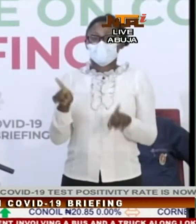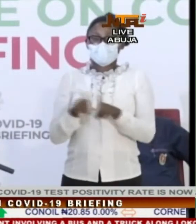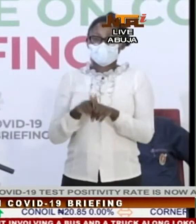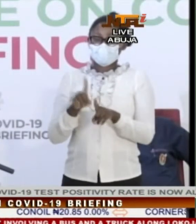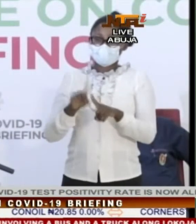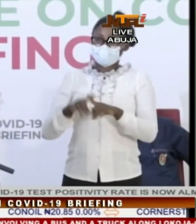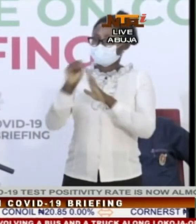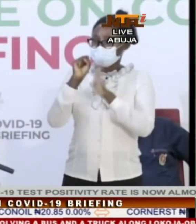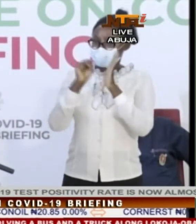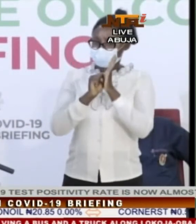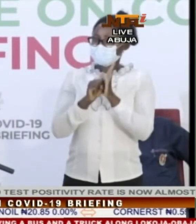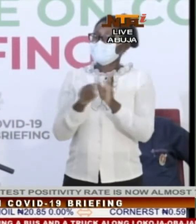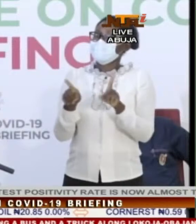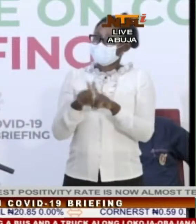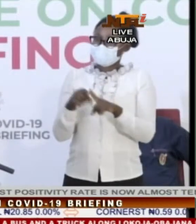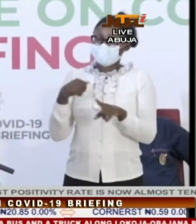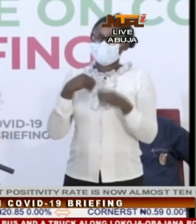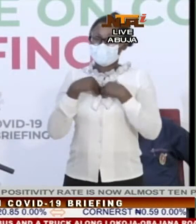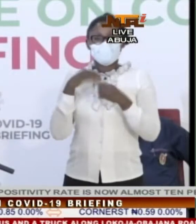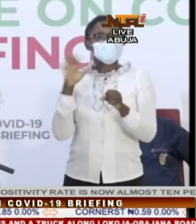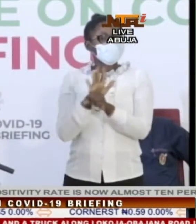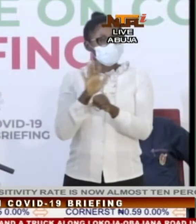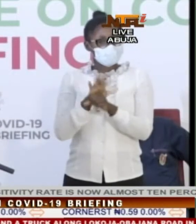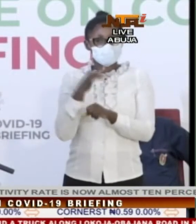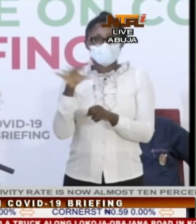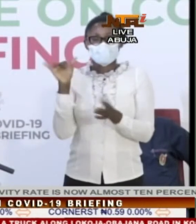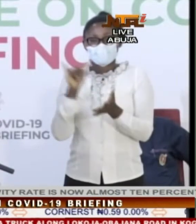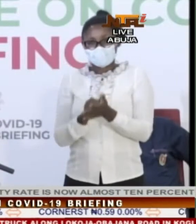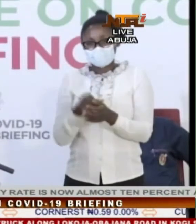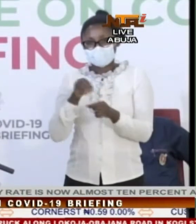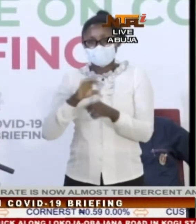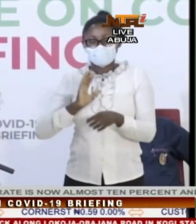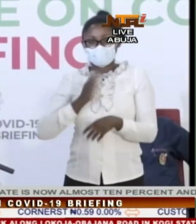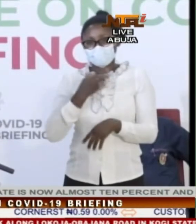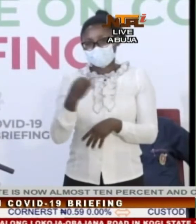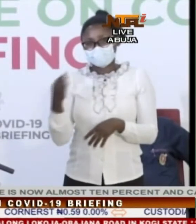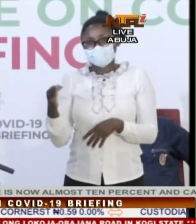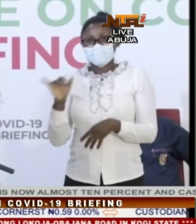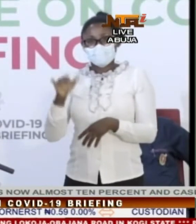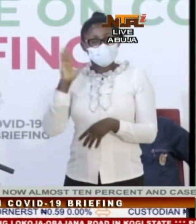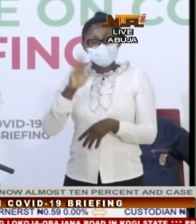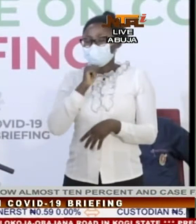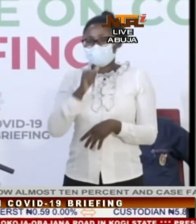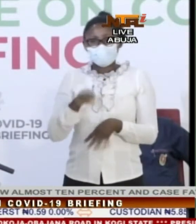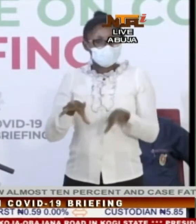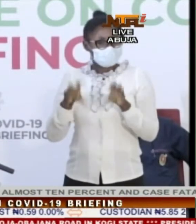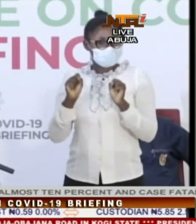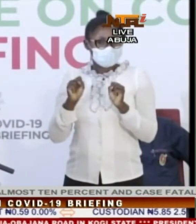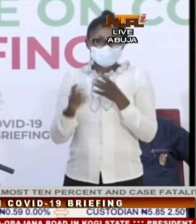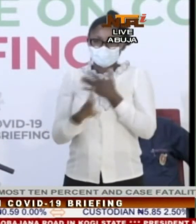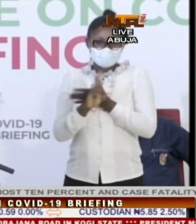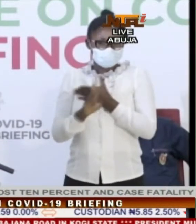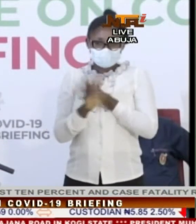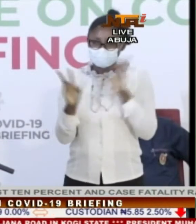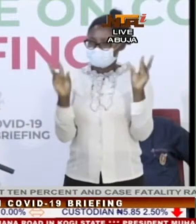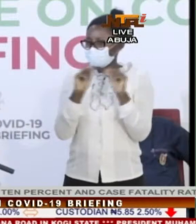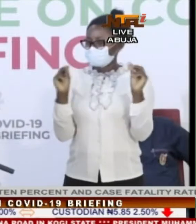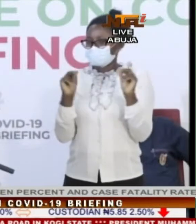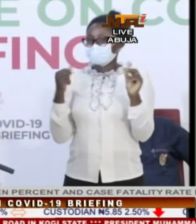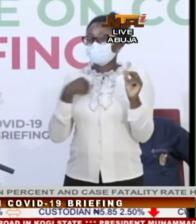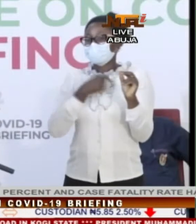state. So we have enough of that at the health facilities. So they should not take unnecessary risk.